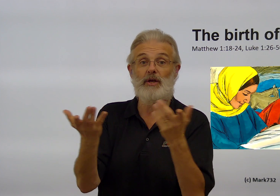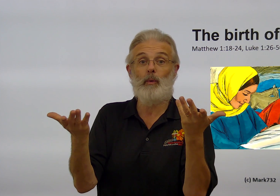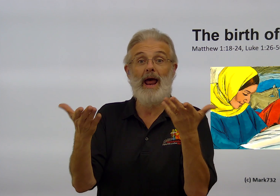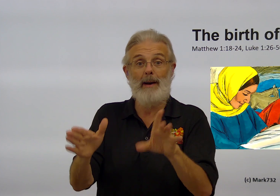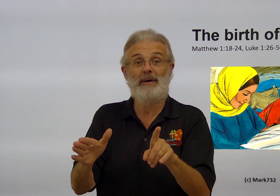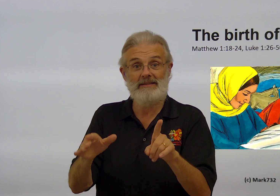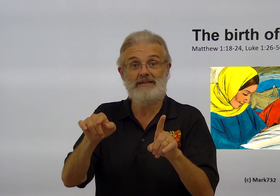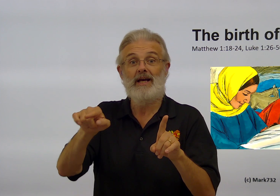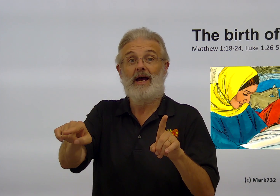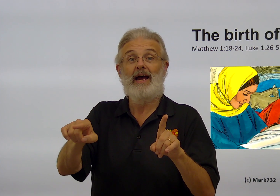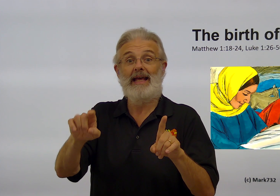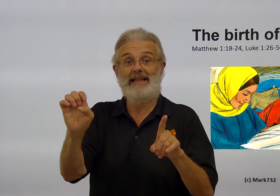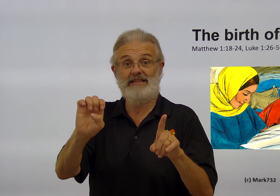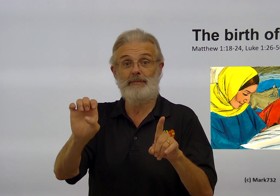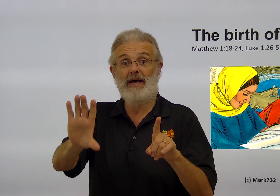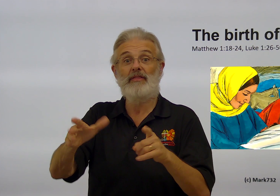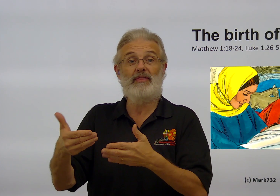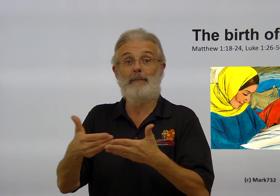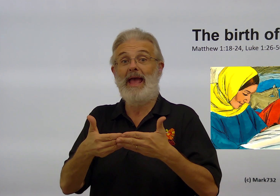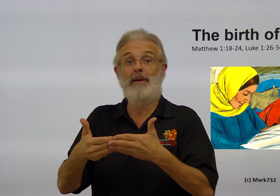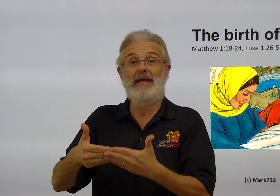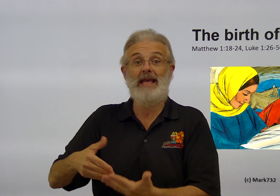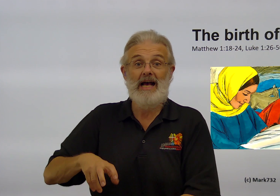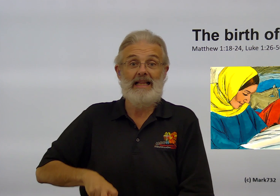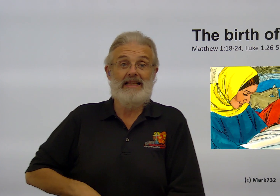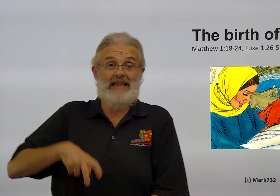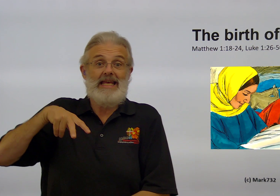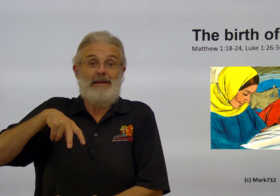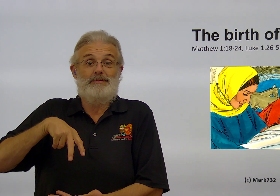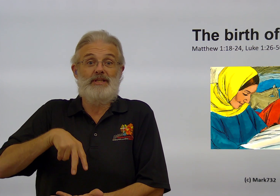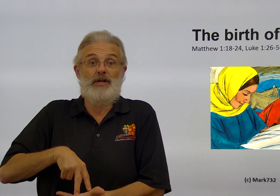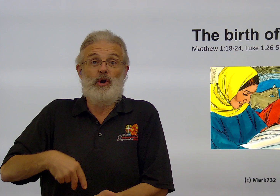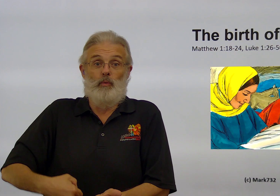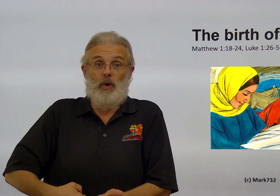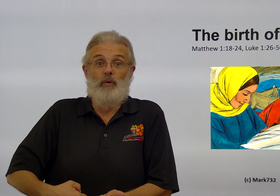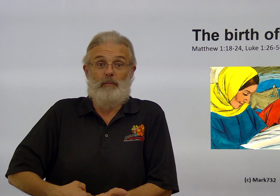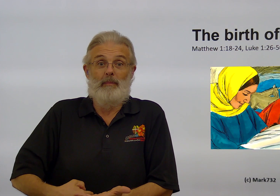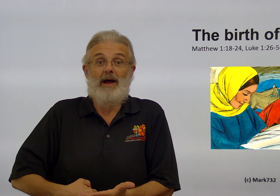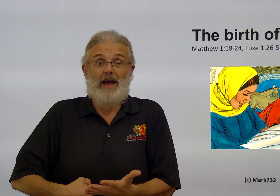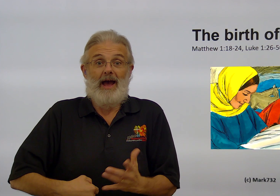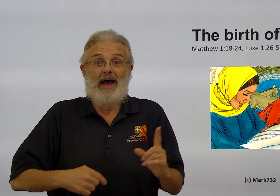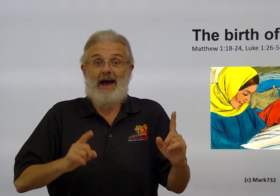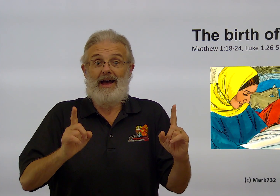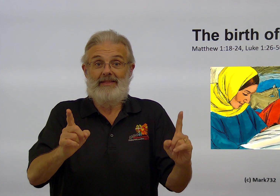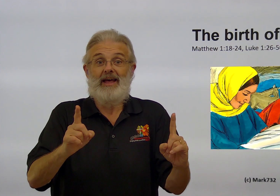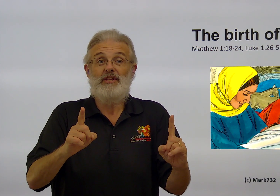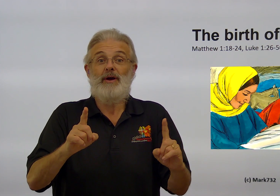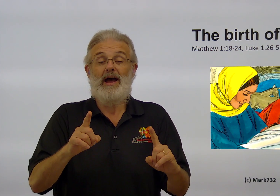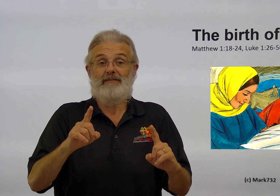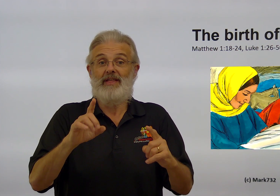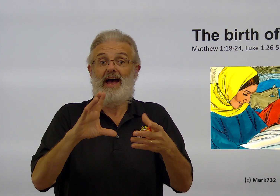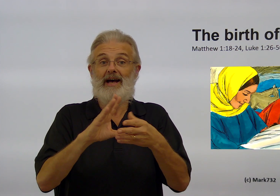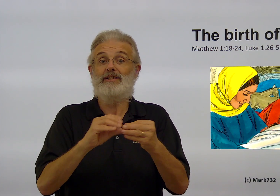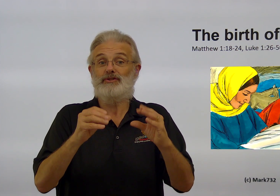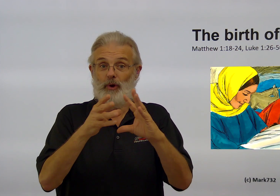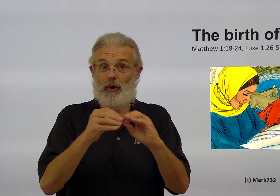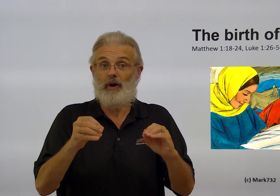what happens? Elizabeth, the baby, leaps in her womb. And then you have that story